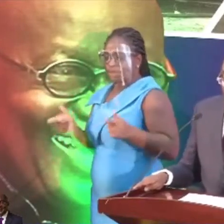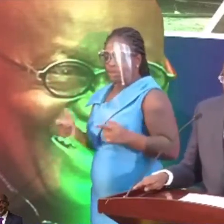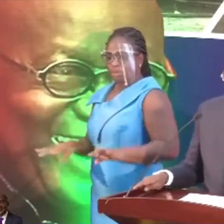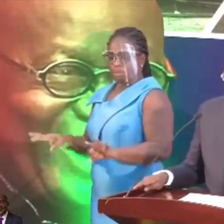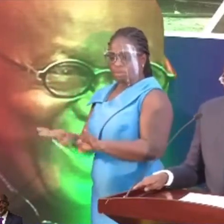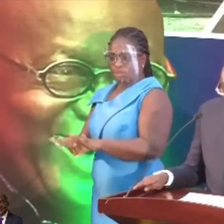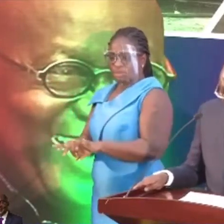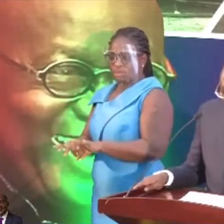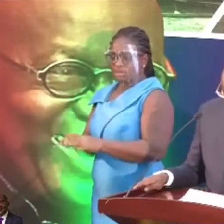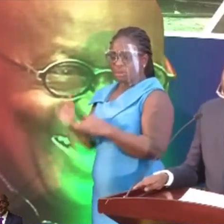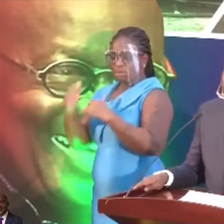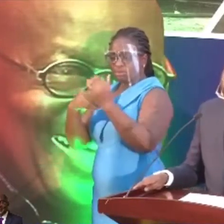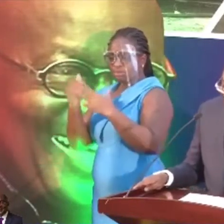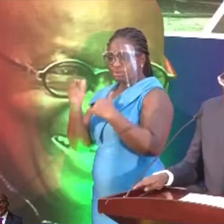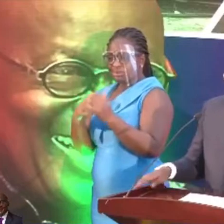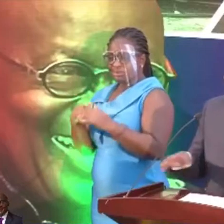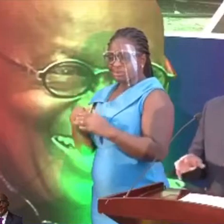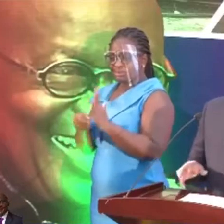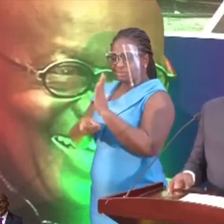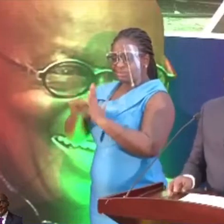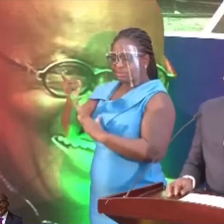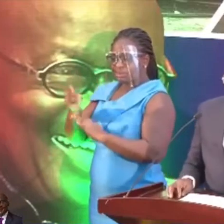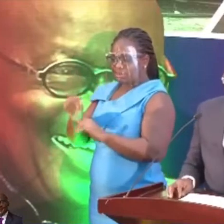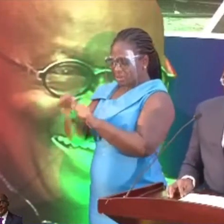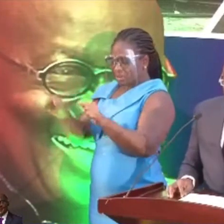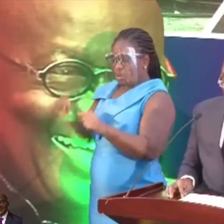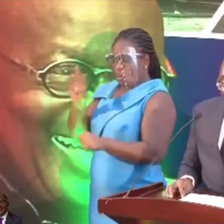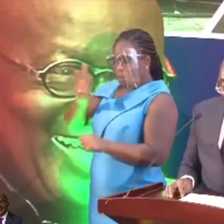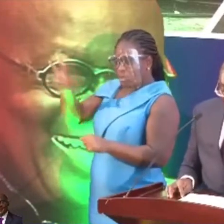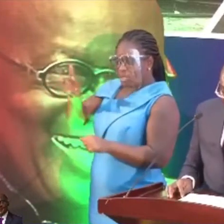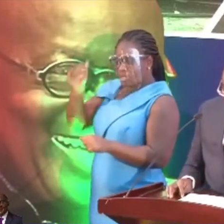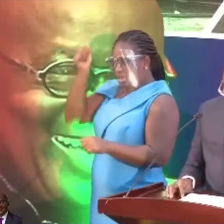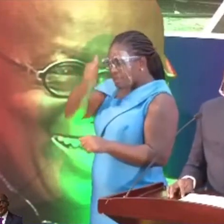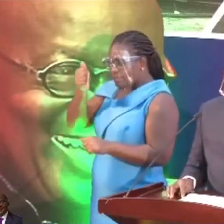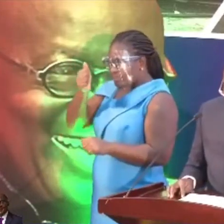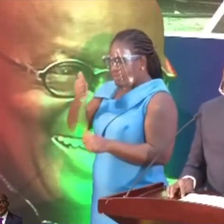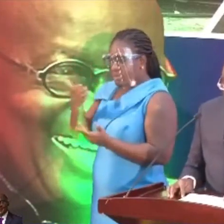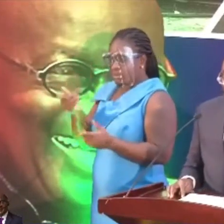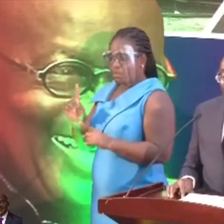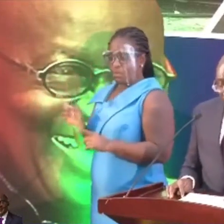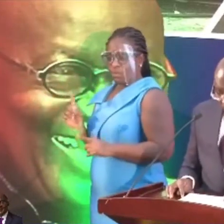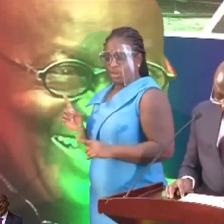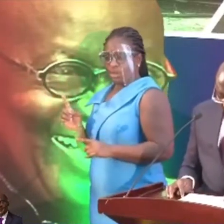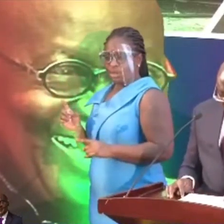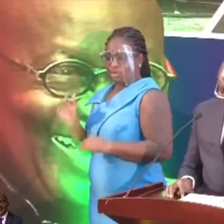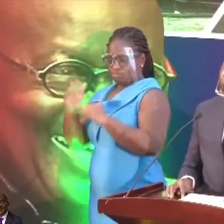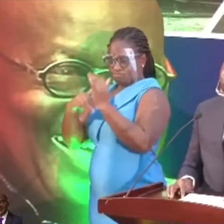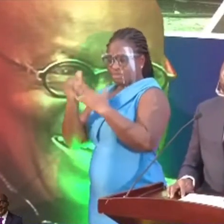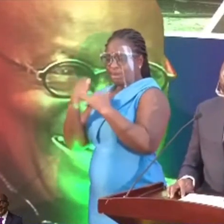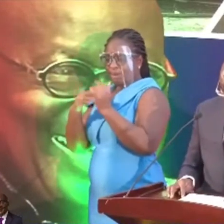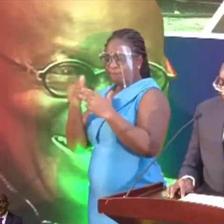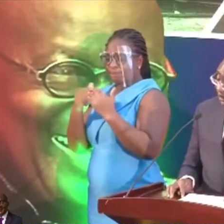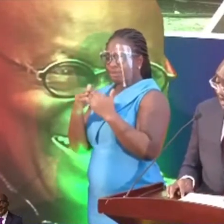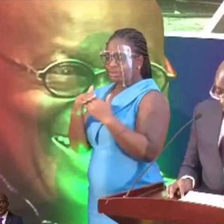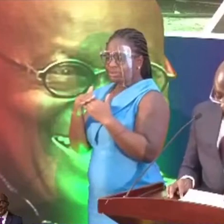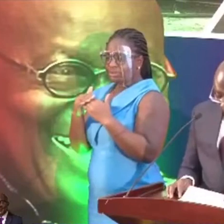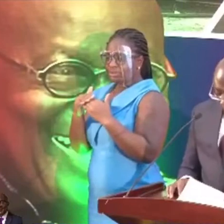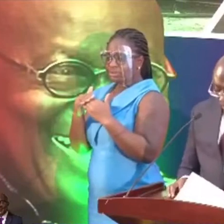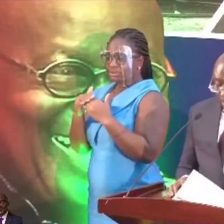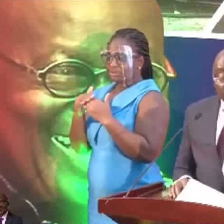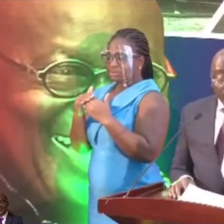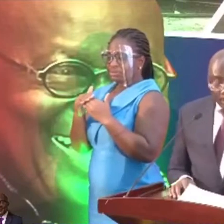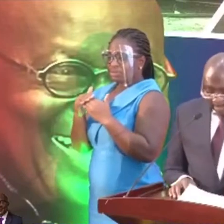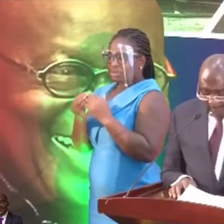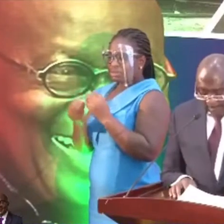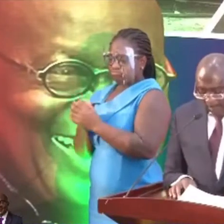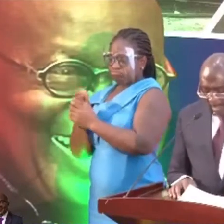infrastructure development in the area of the West African gas pipeline, where we've constructed the reverse flow for